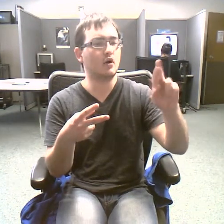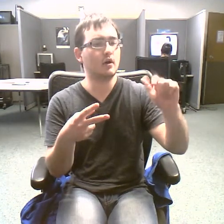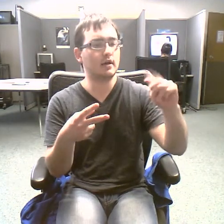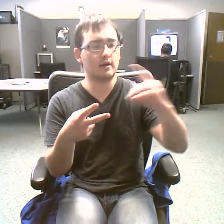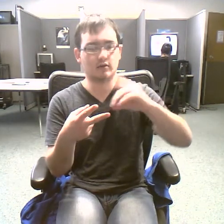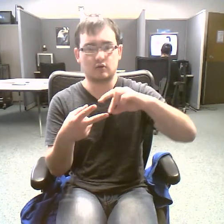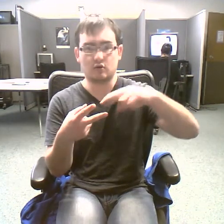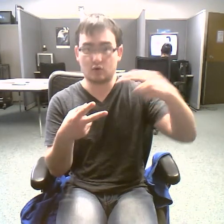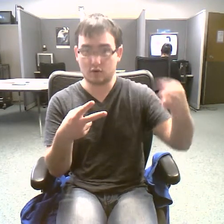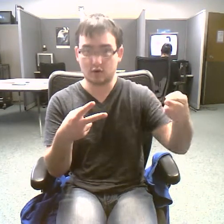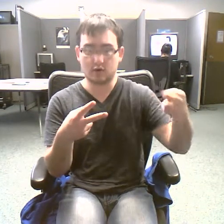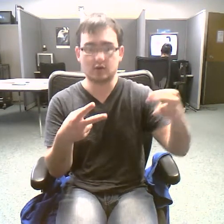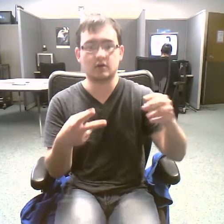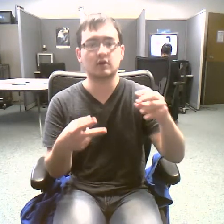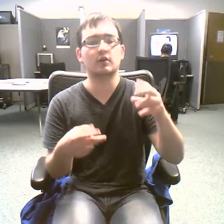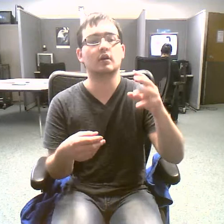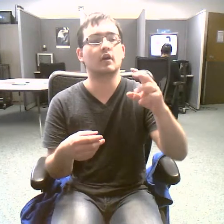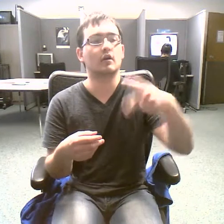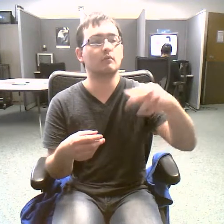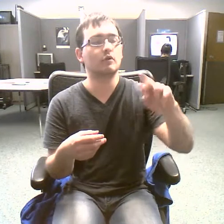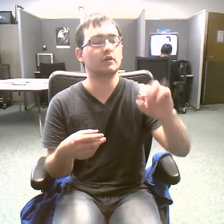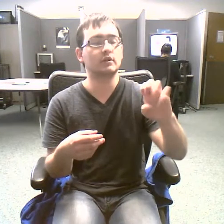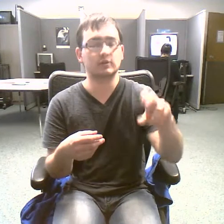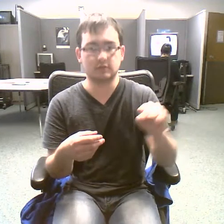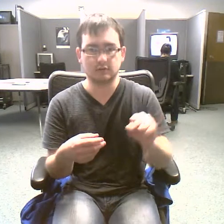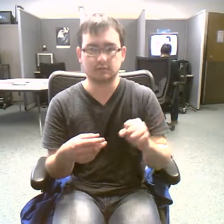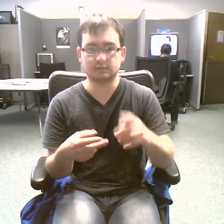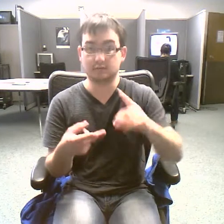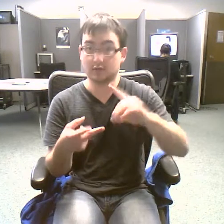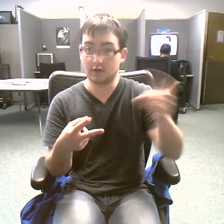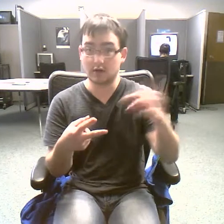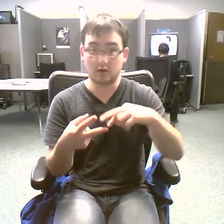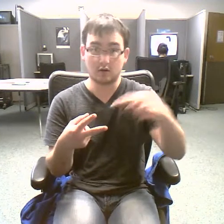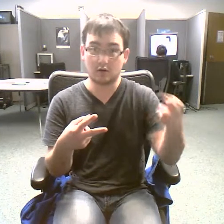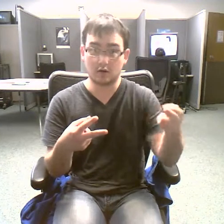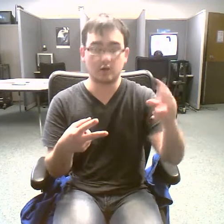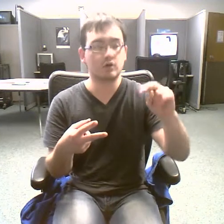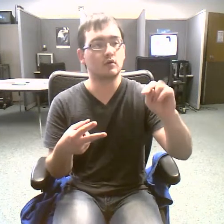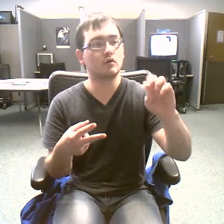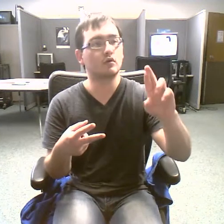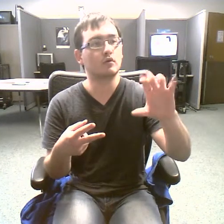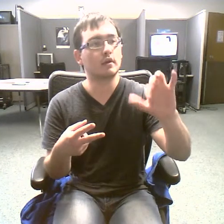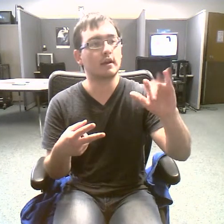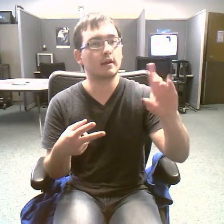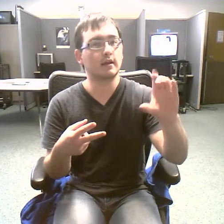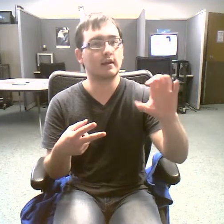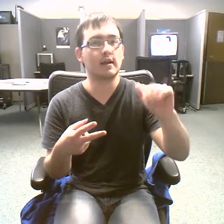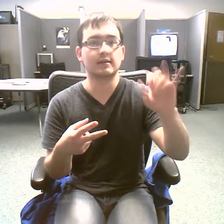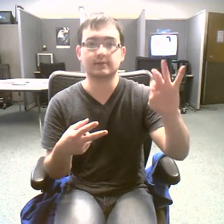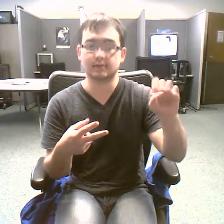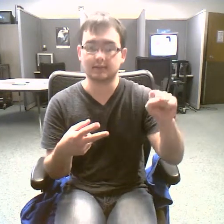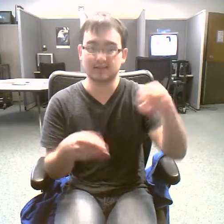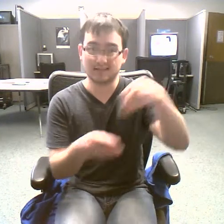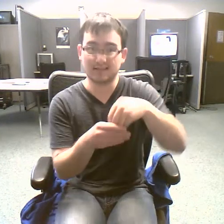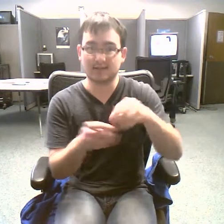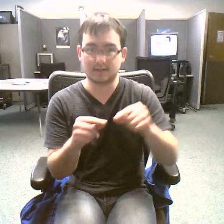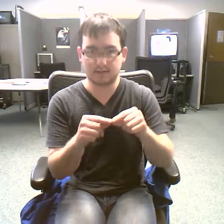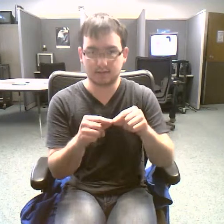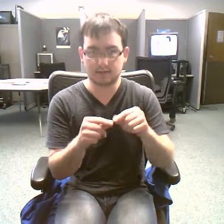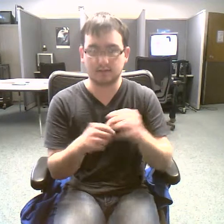proteins. DNA and RNA are the nucleic acids inside the cell. When the cell is going to divide,